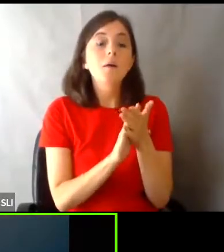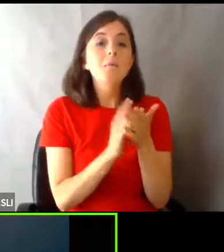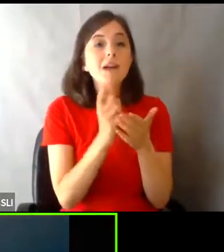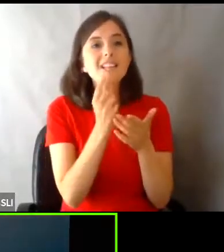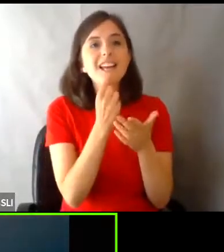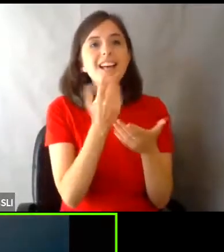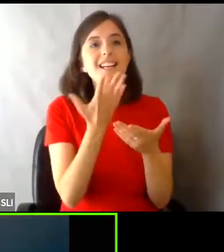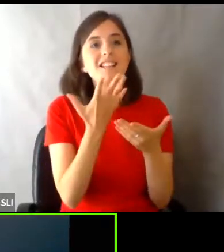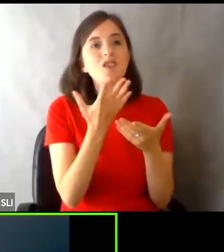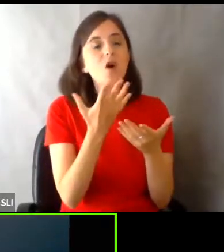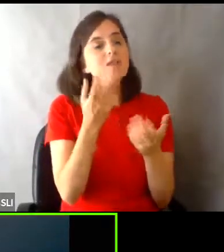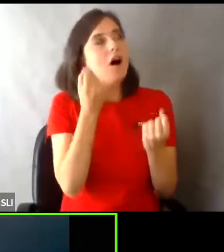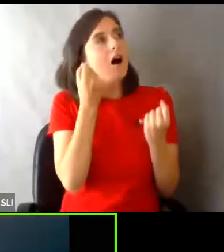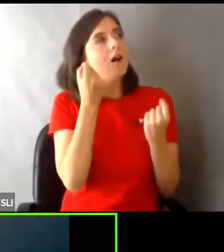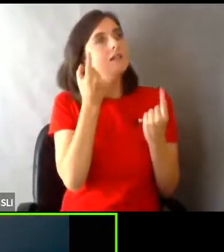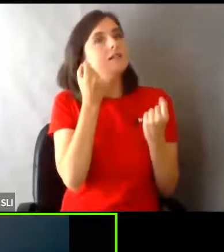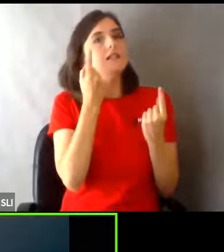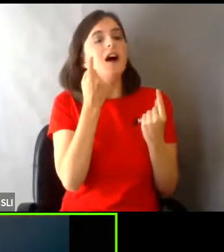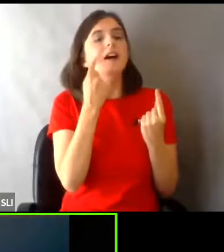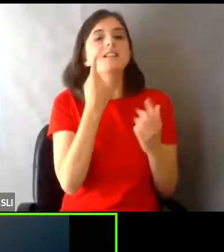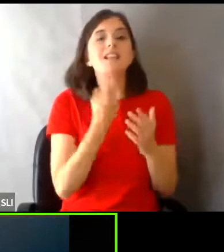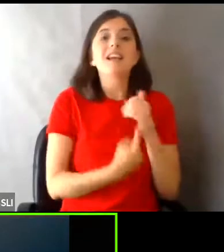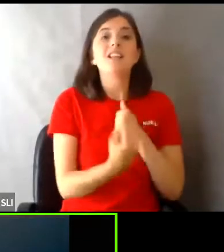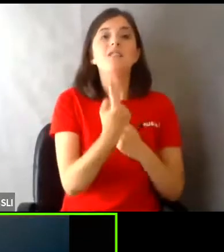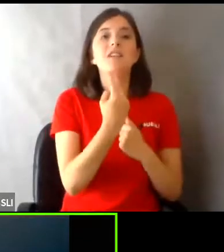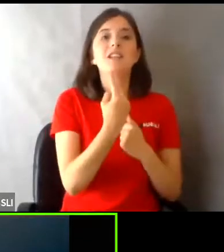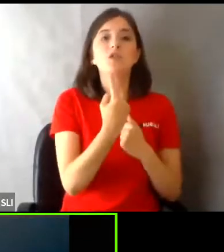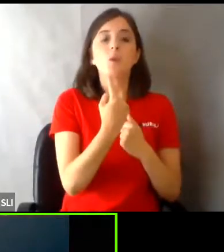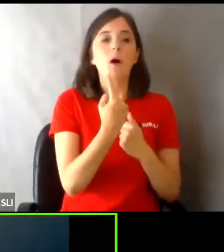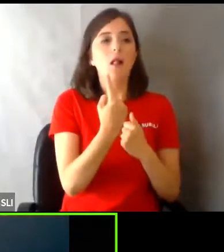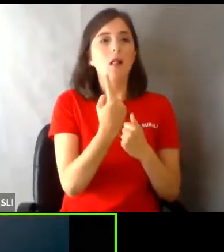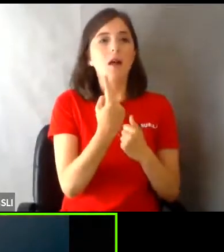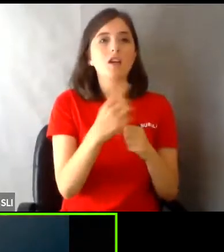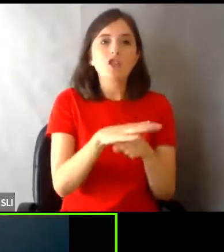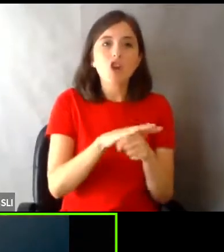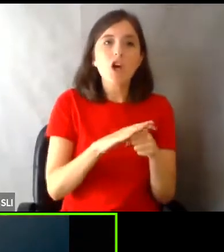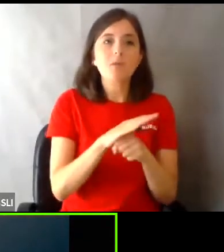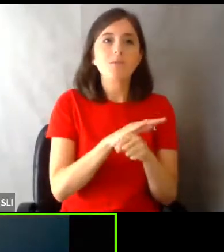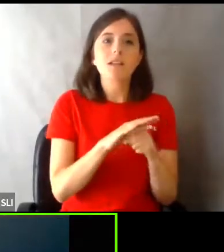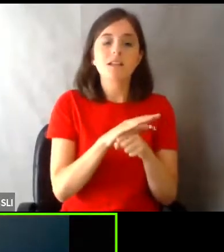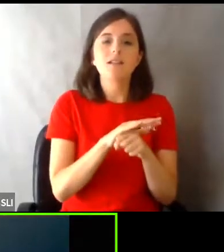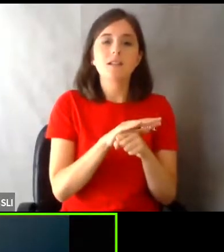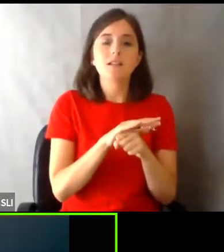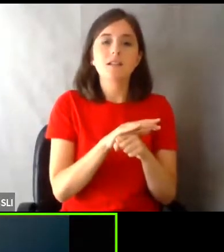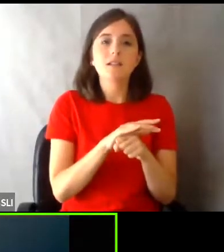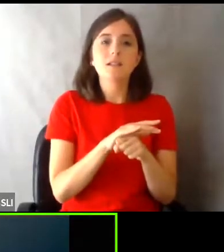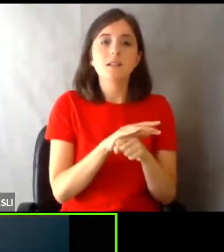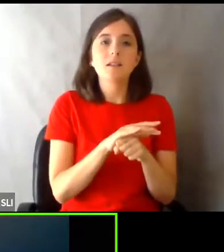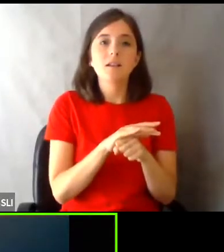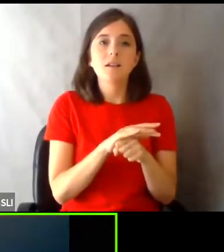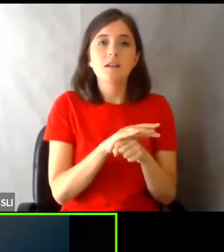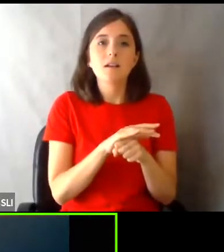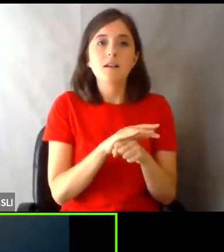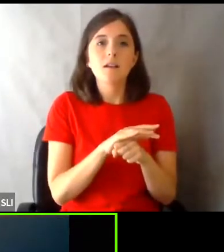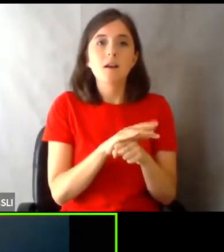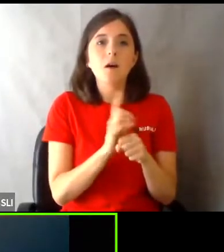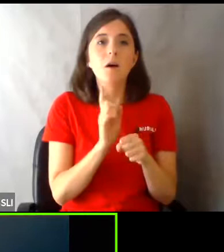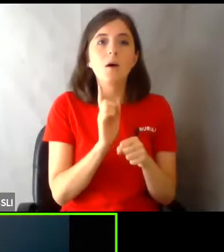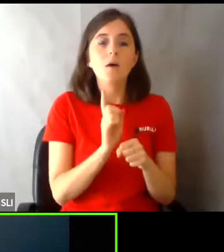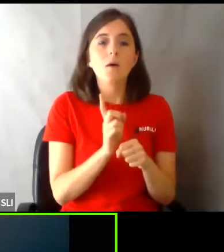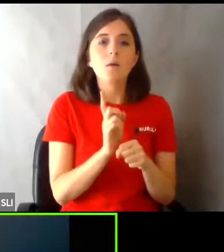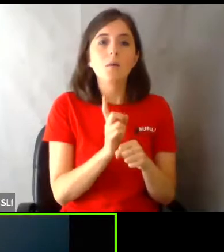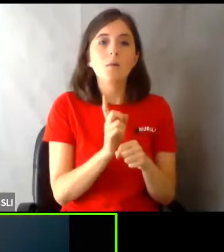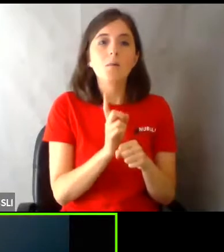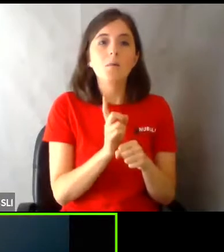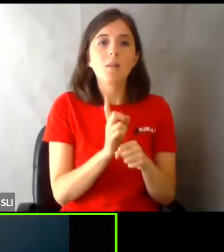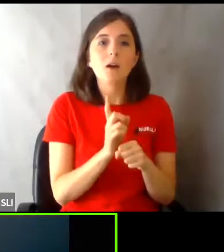circumstances alongside that as well. But without that, that second element,